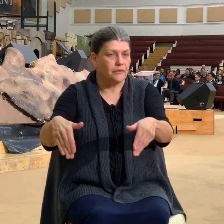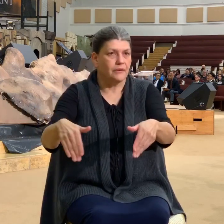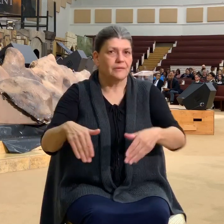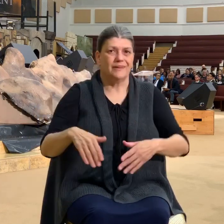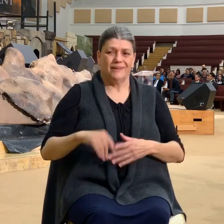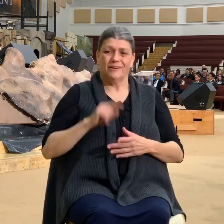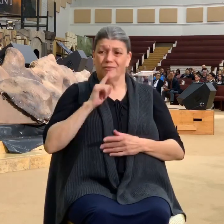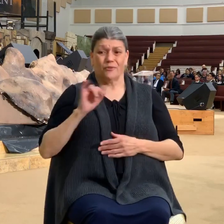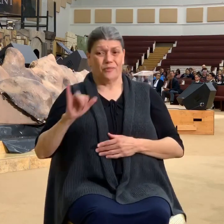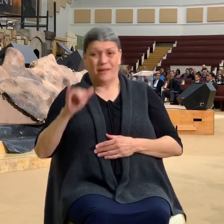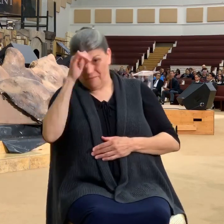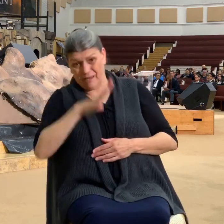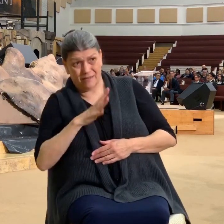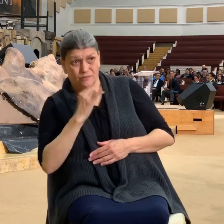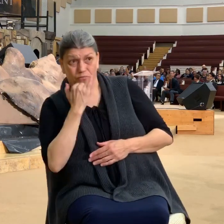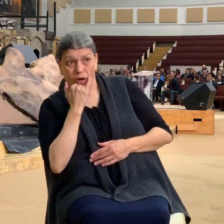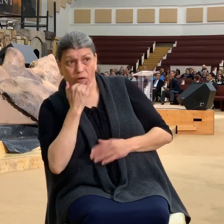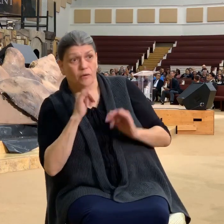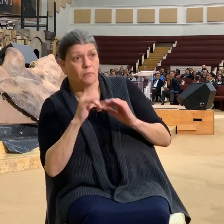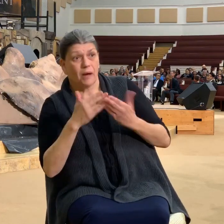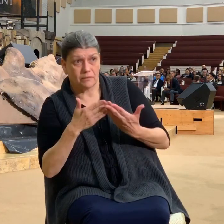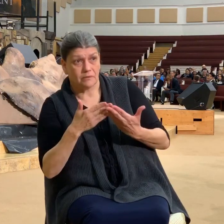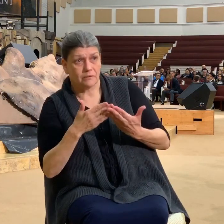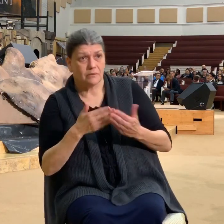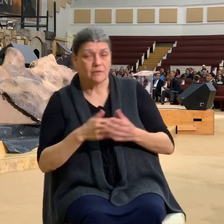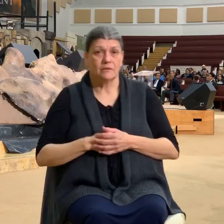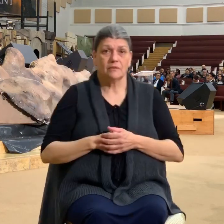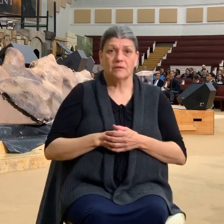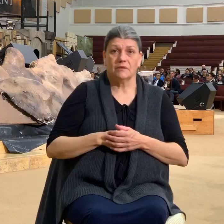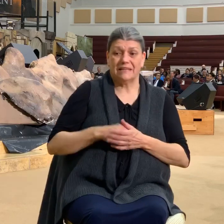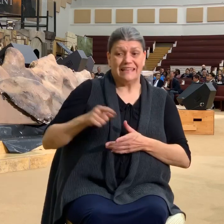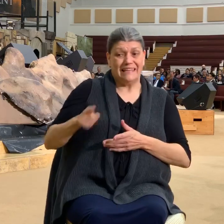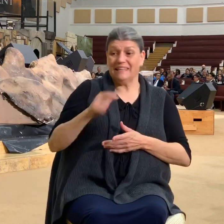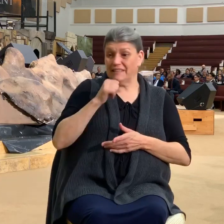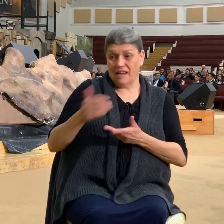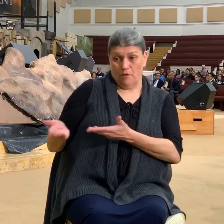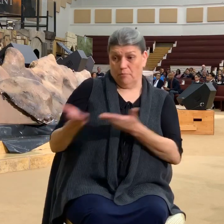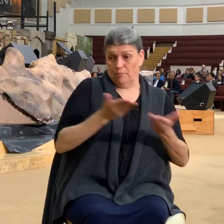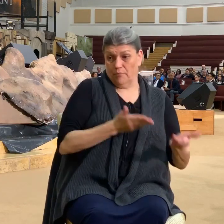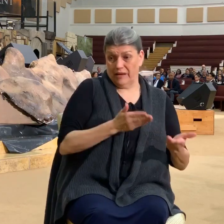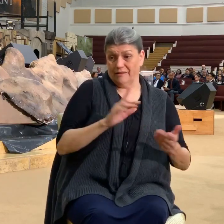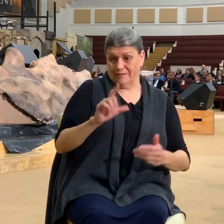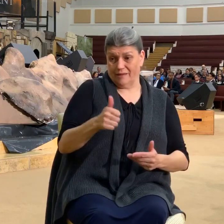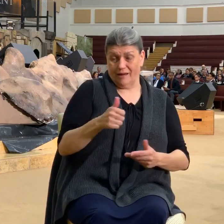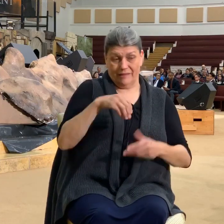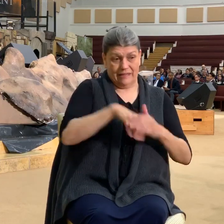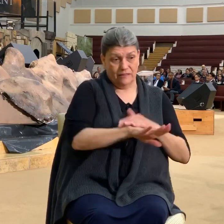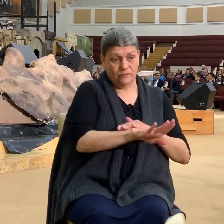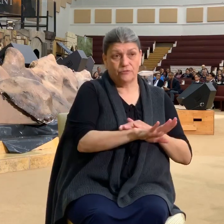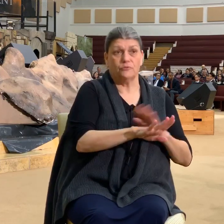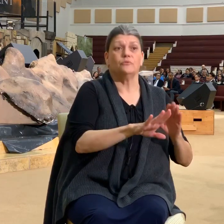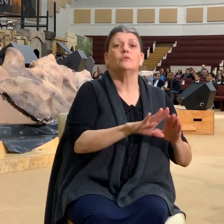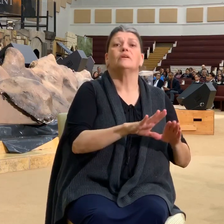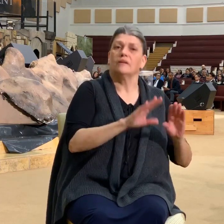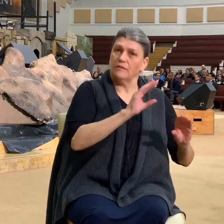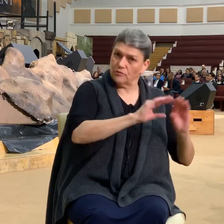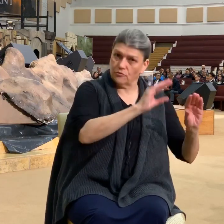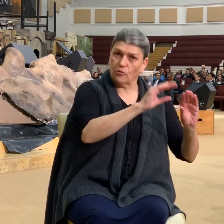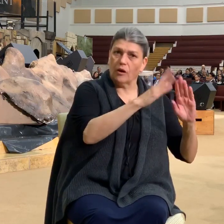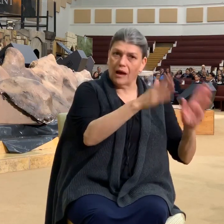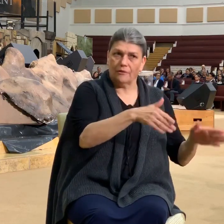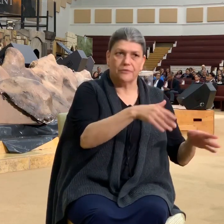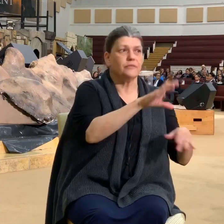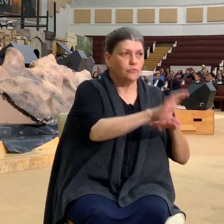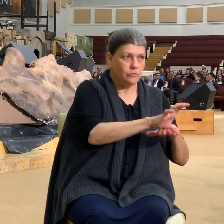not? Biblically, the answer is no. He didn't bring his tithe into the storehouse. He used what was supposed to be